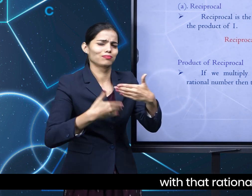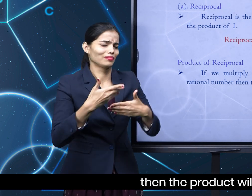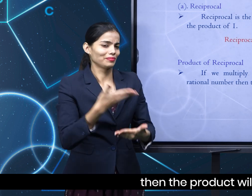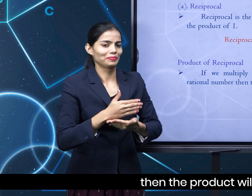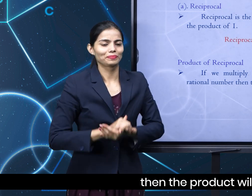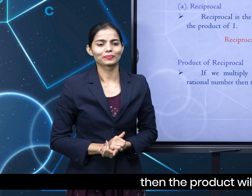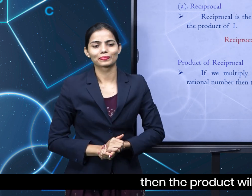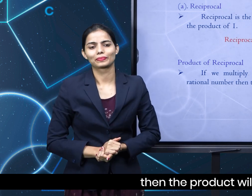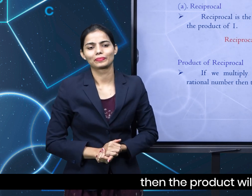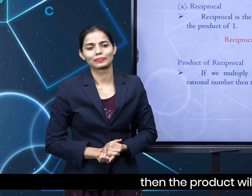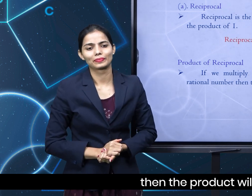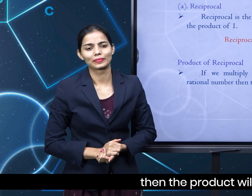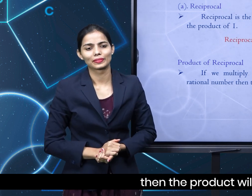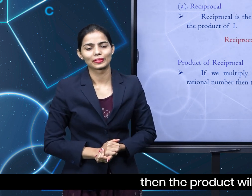then the product will always be 1.